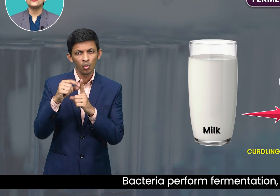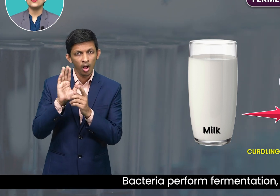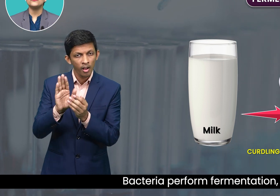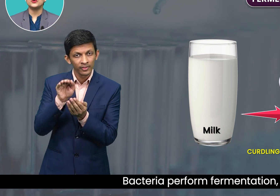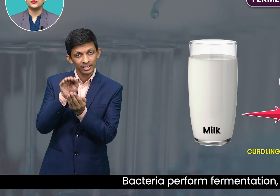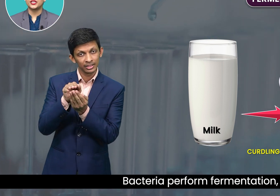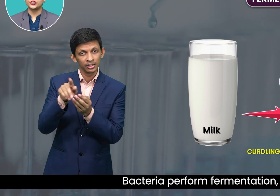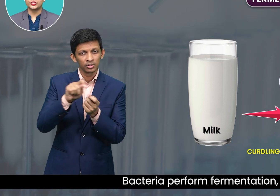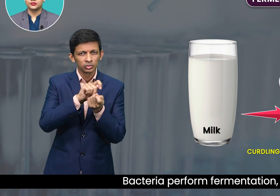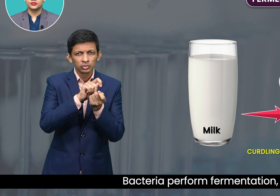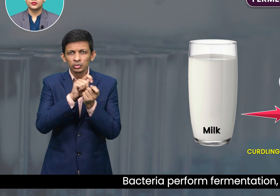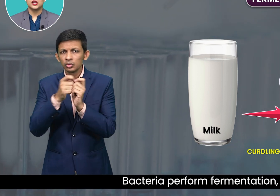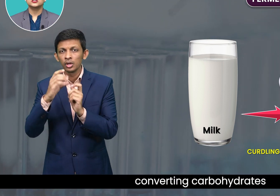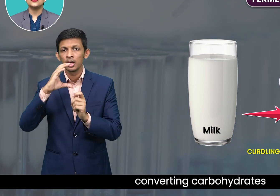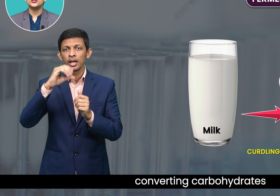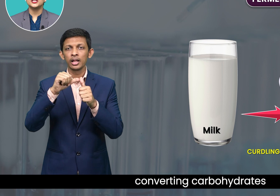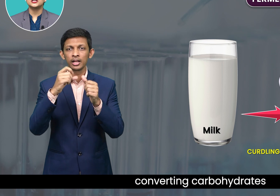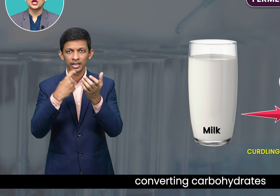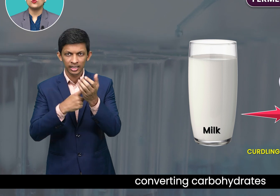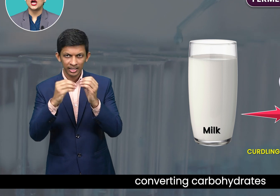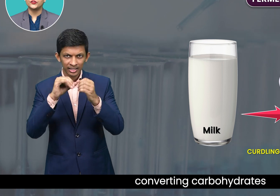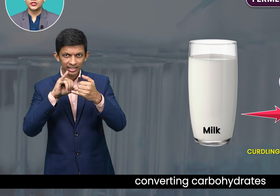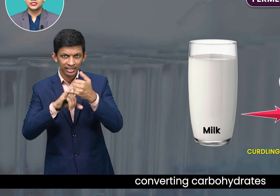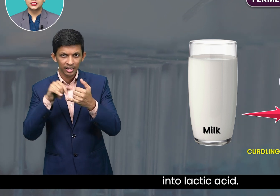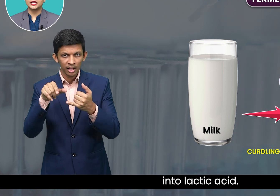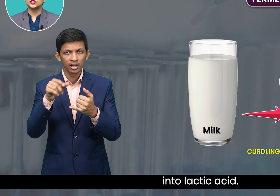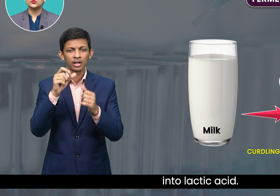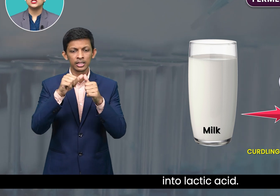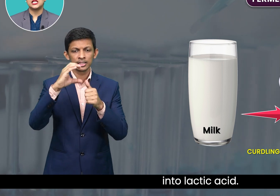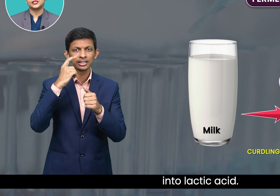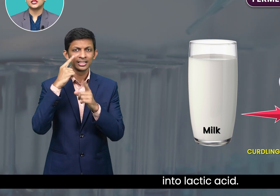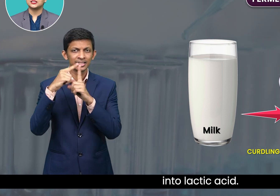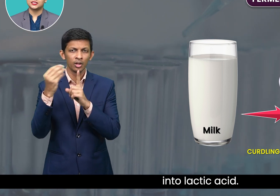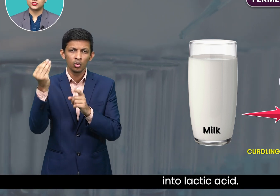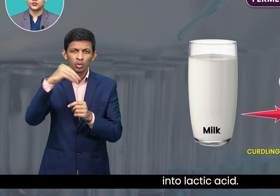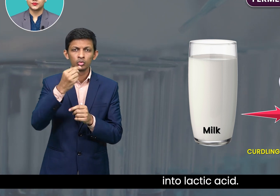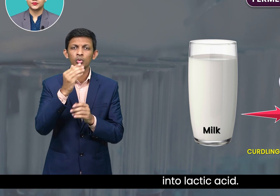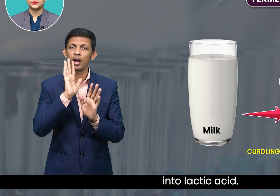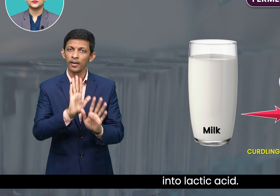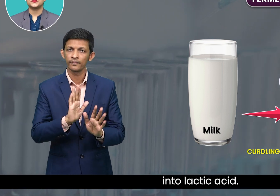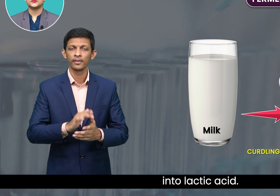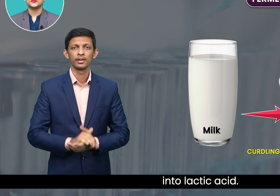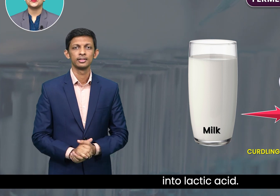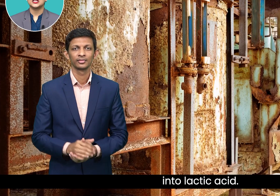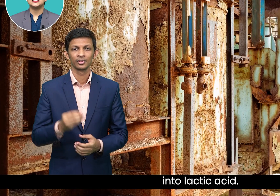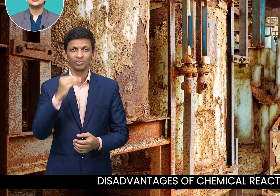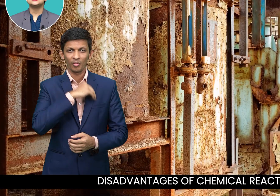Bacteria perform fermentation converting carbohydrates into lactic acid.